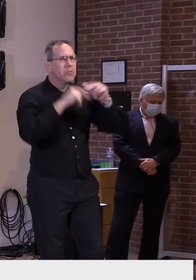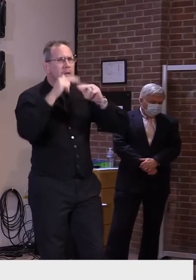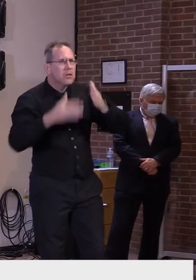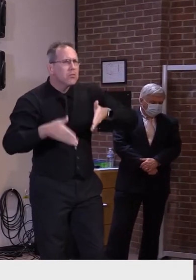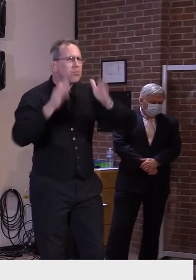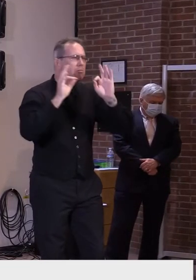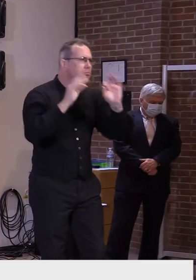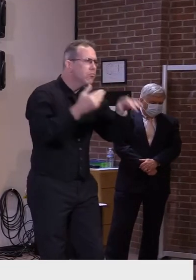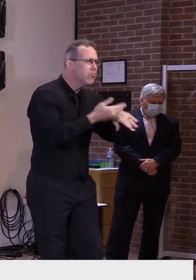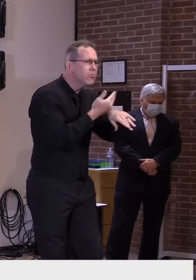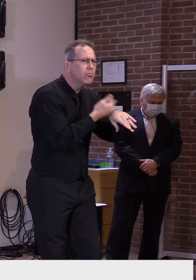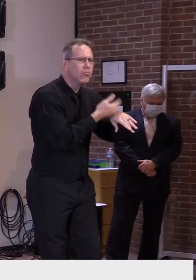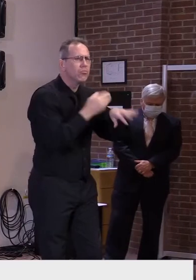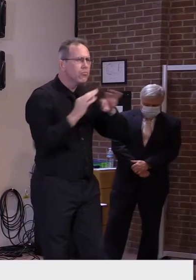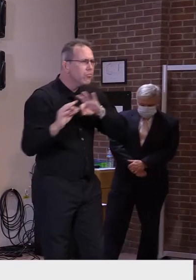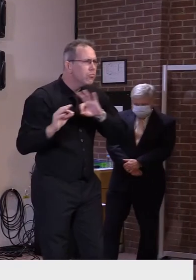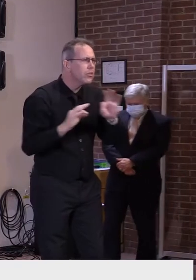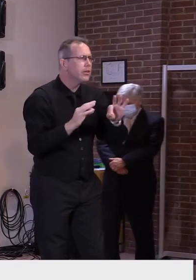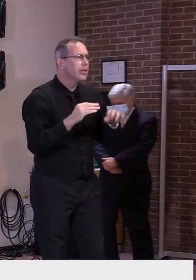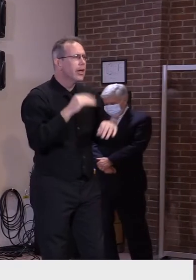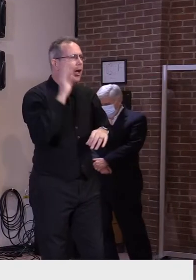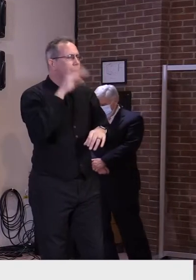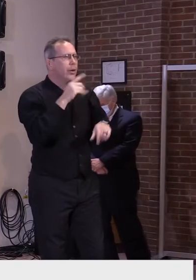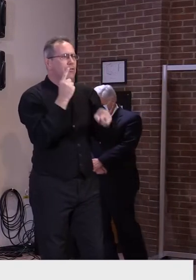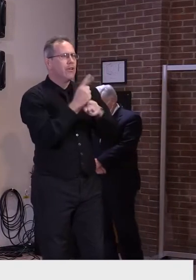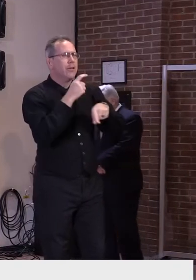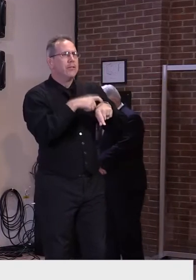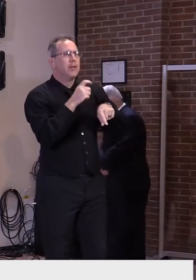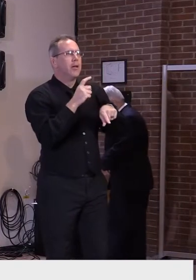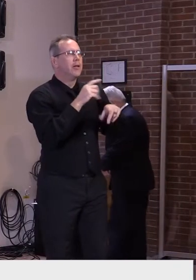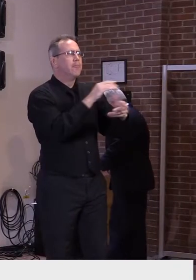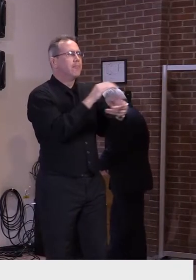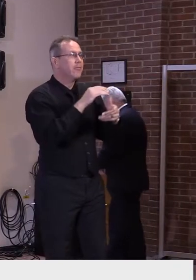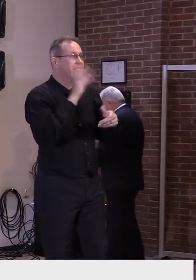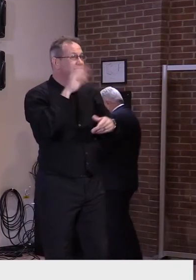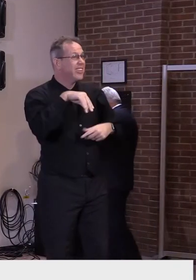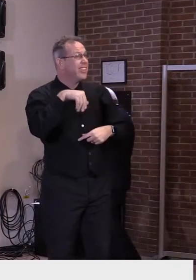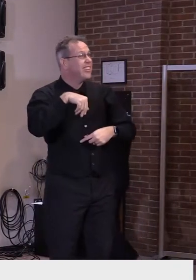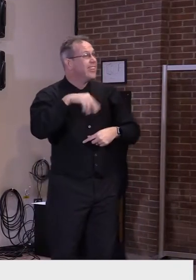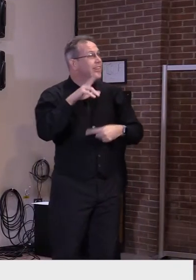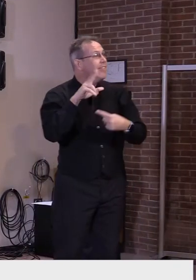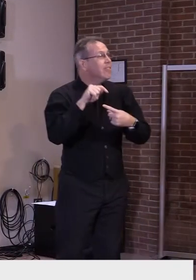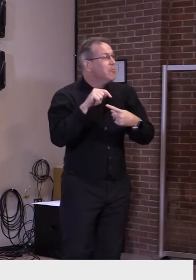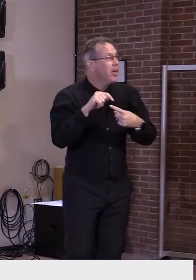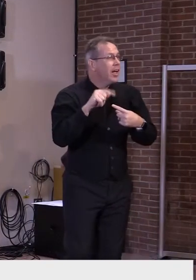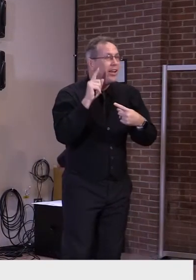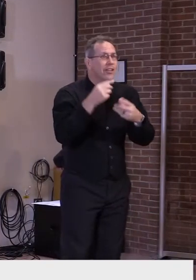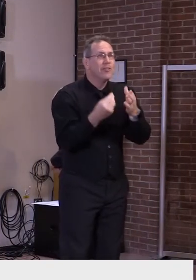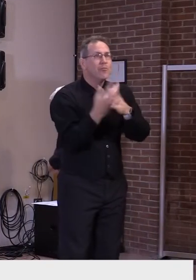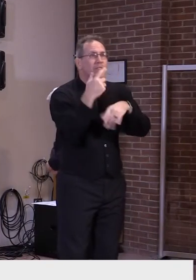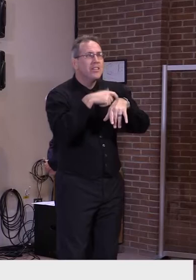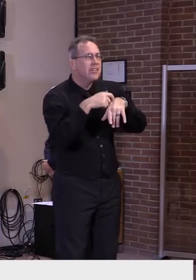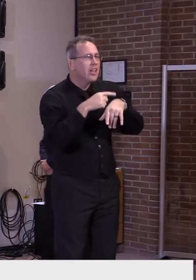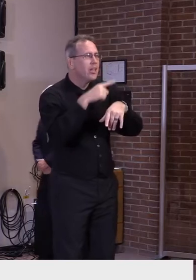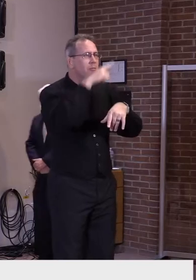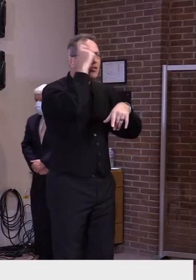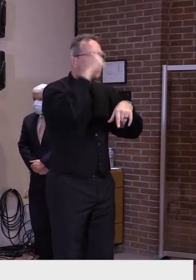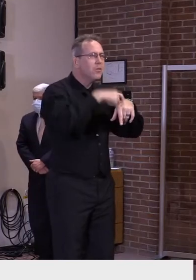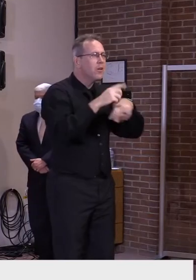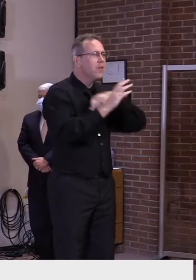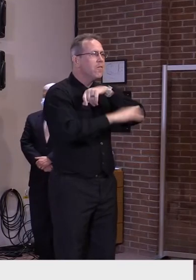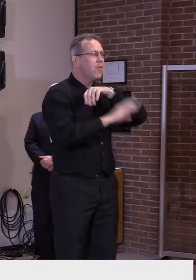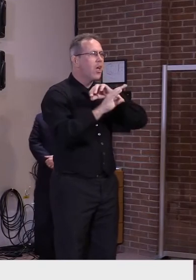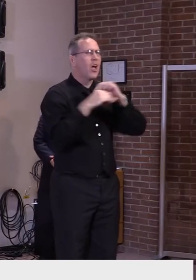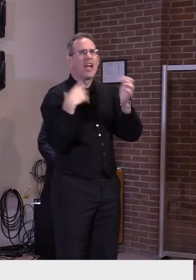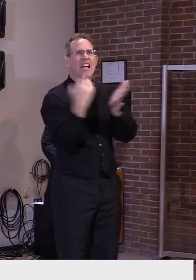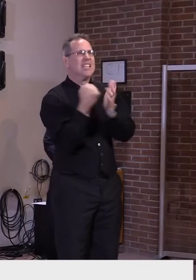for us because we're so seasonal here in Vermont. And our season is just about run out in terms of construction, traditional construction.